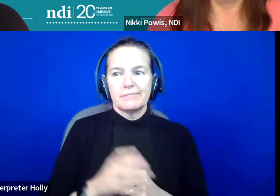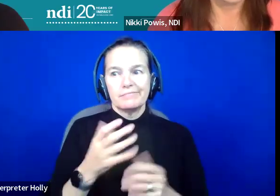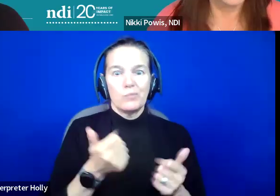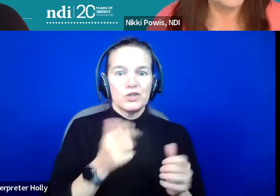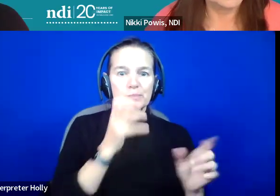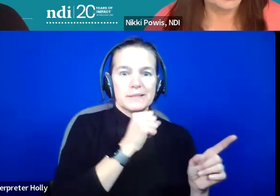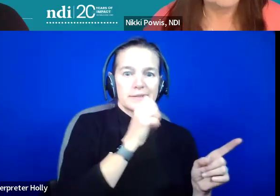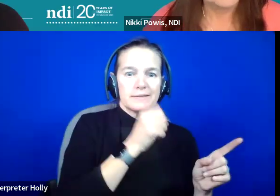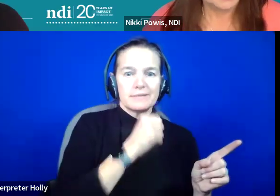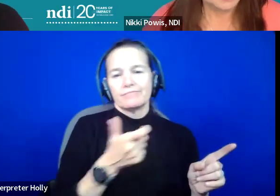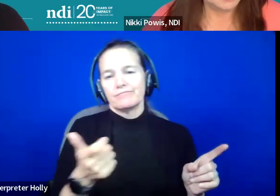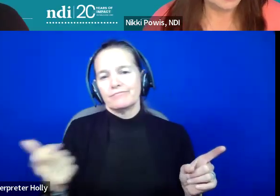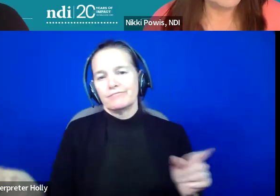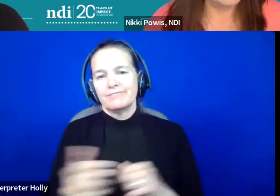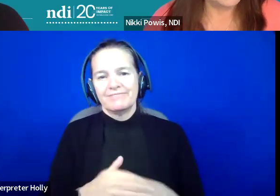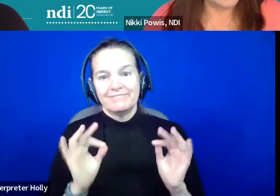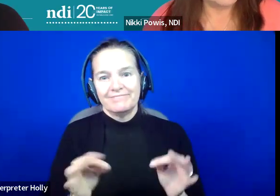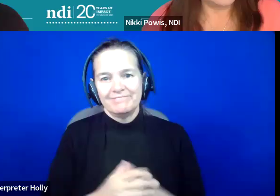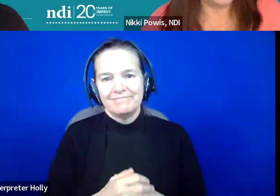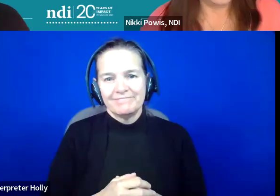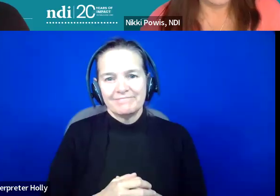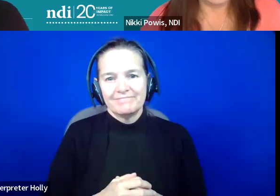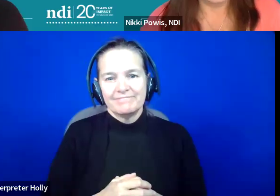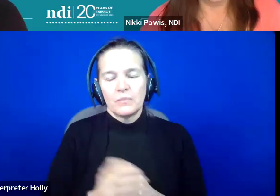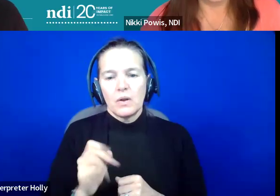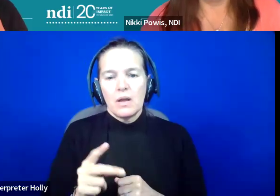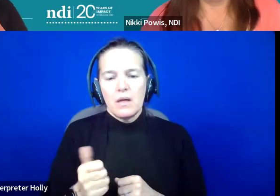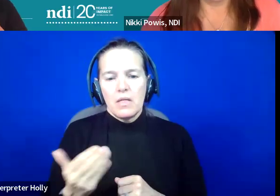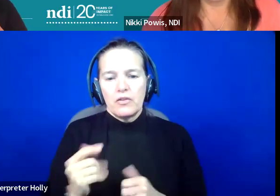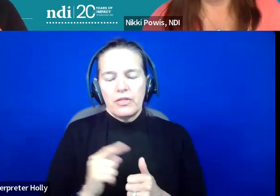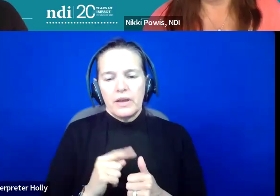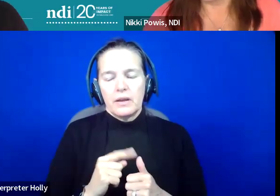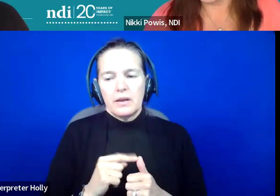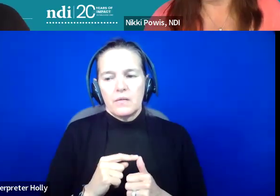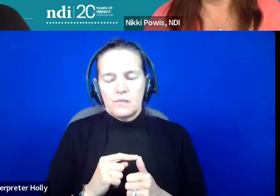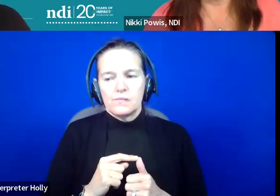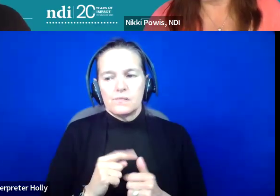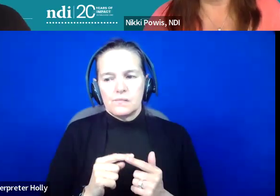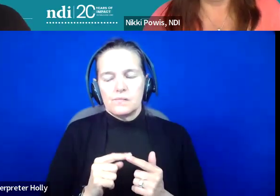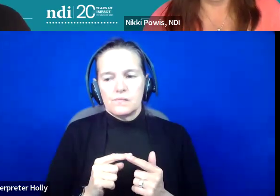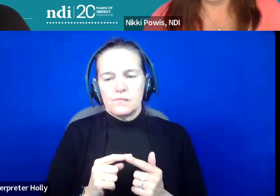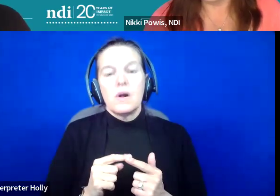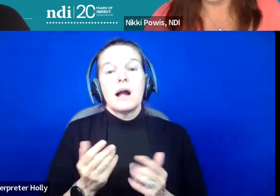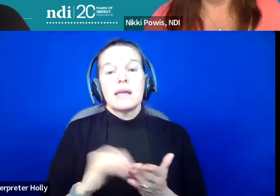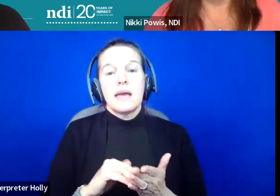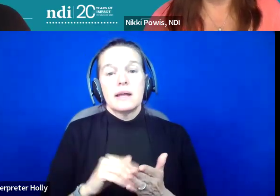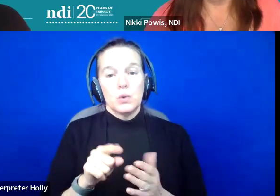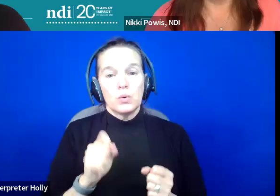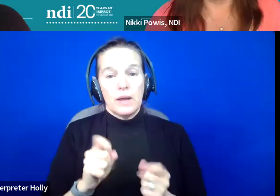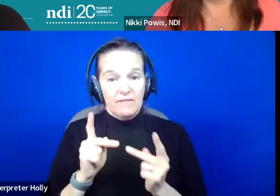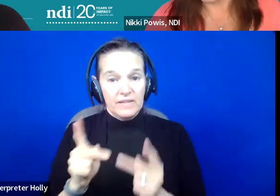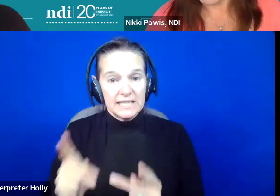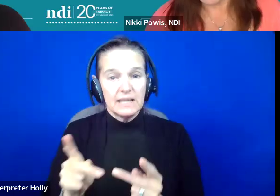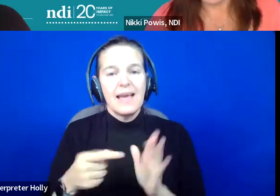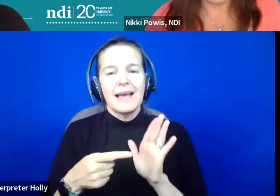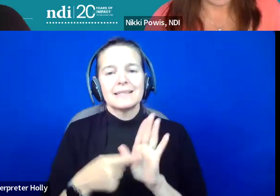missed. So there we go. Okay, the other thing is, again, you can visit those exhibitor